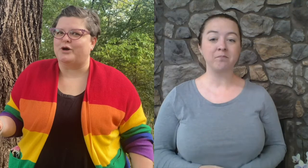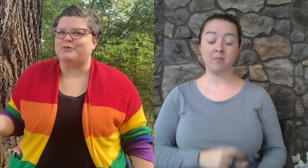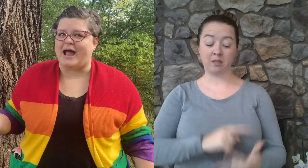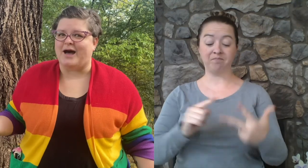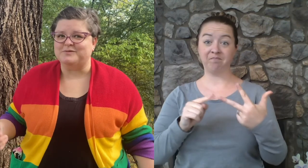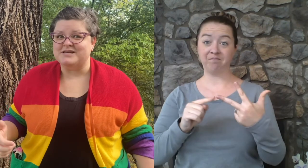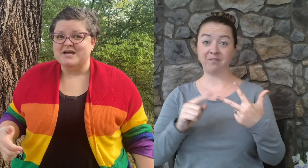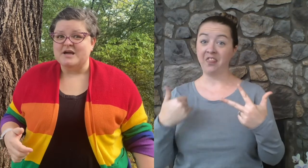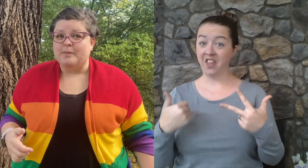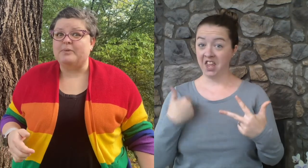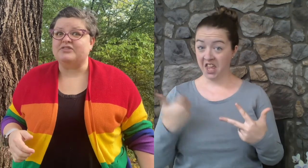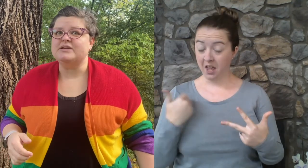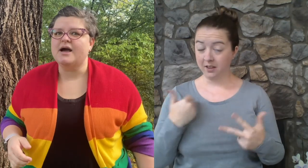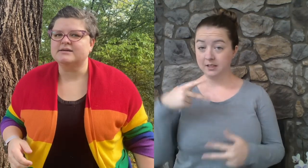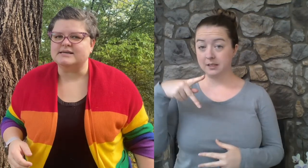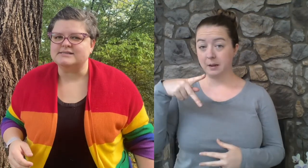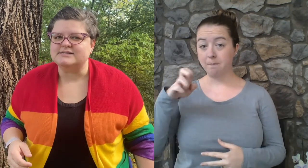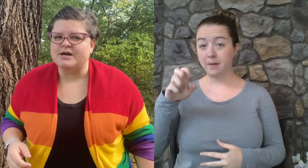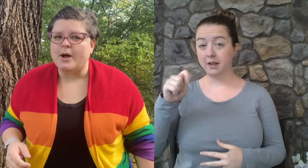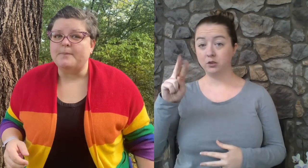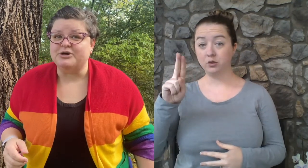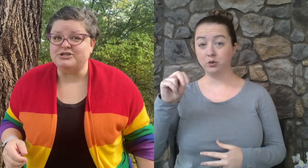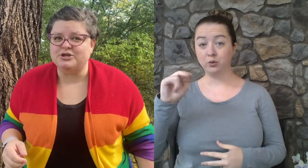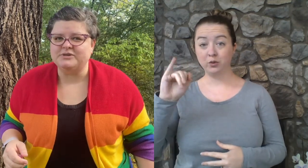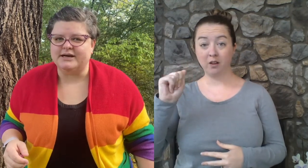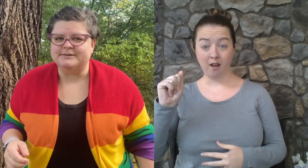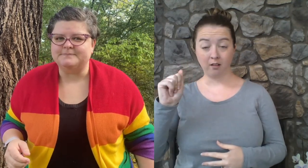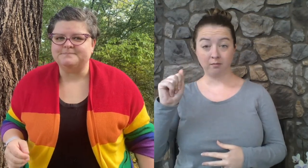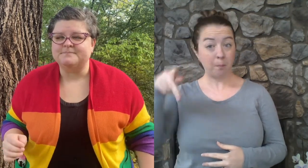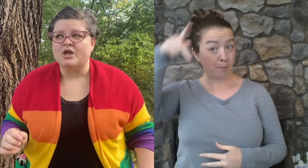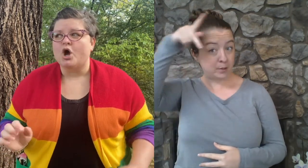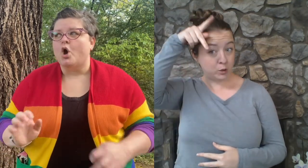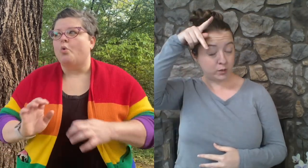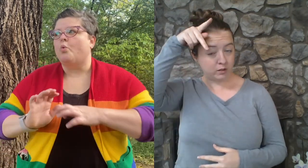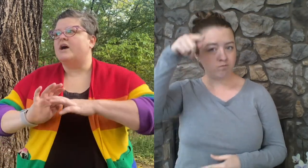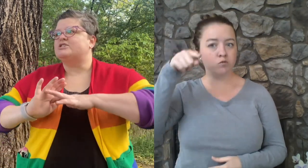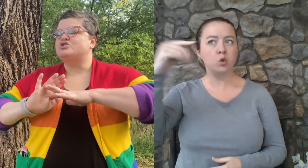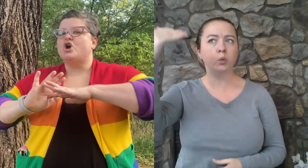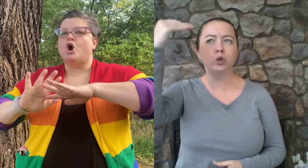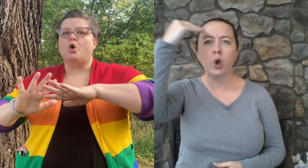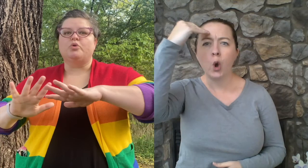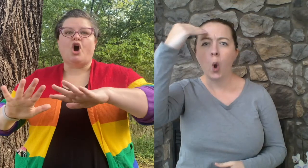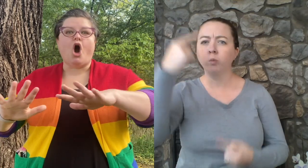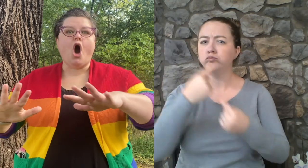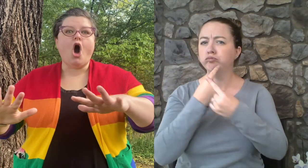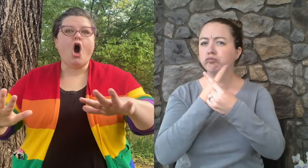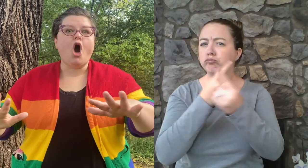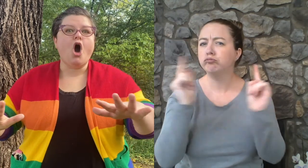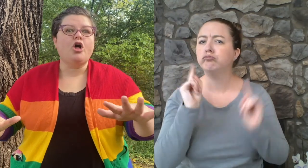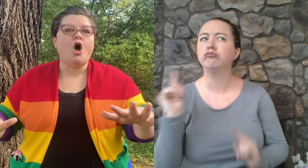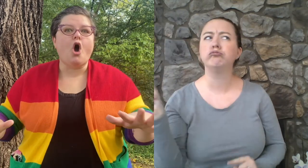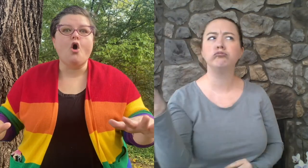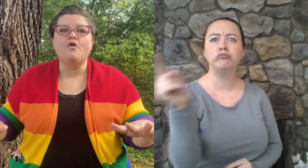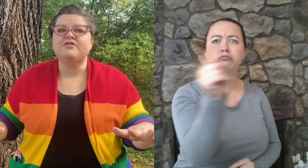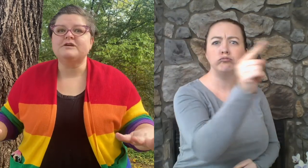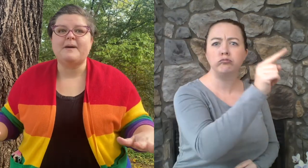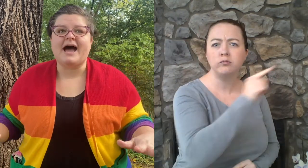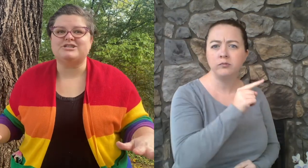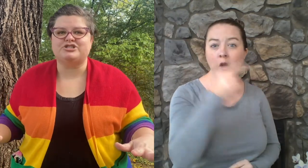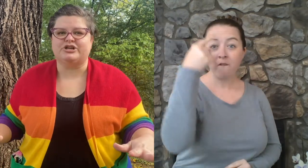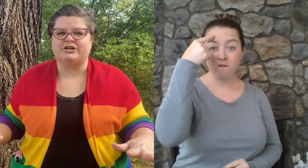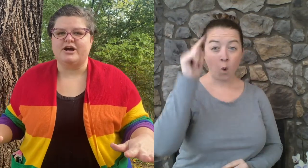run around. But the youngest, Petunia, was known all over